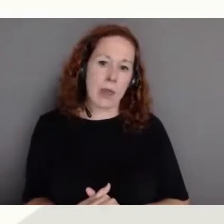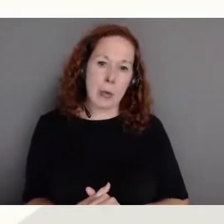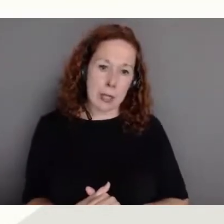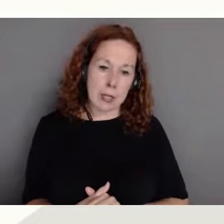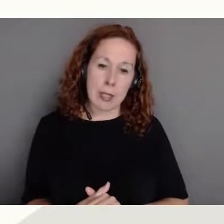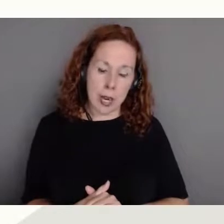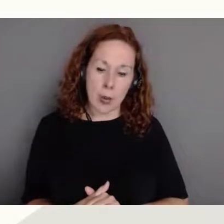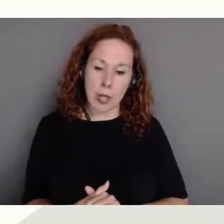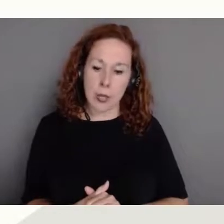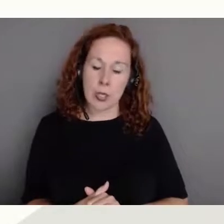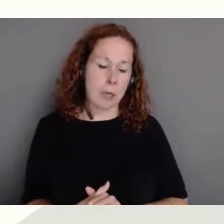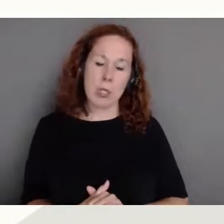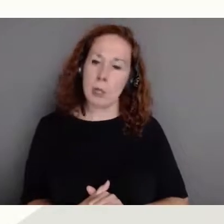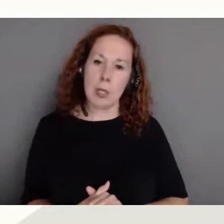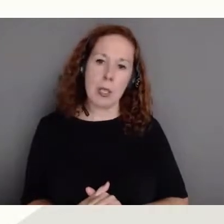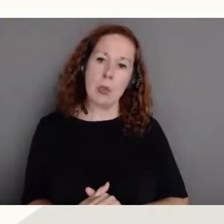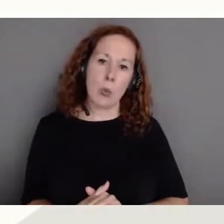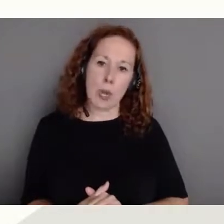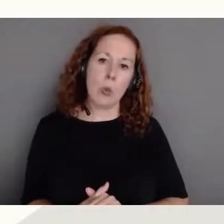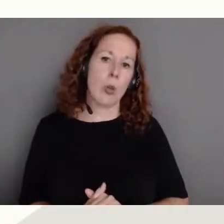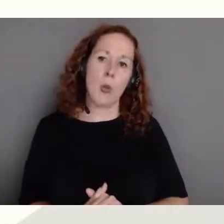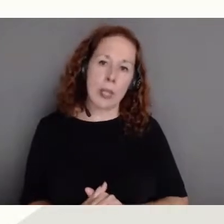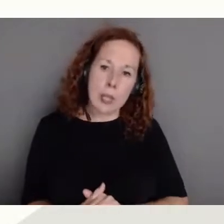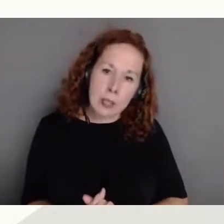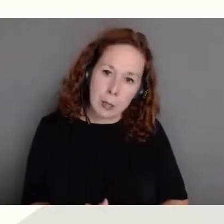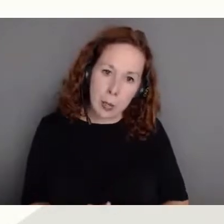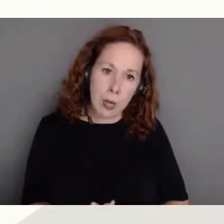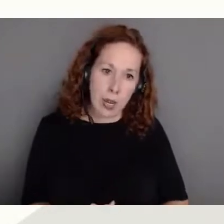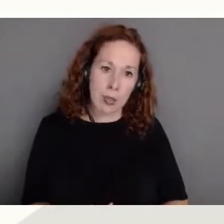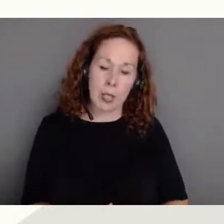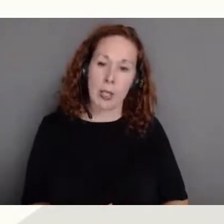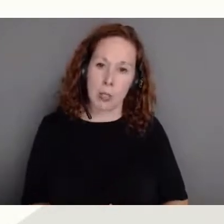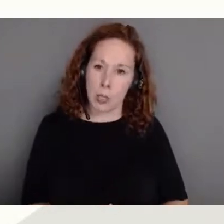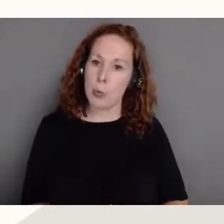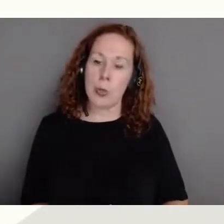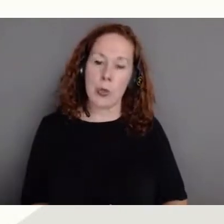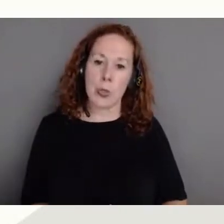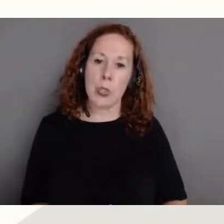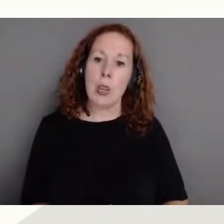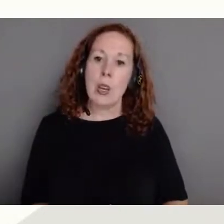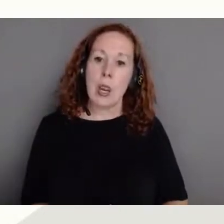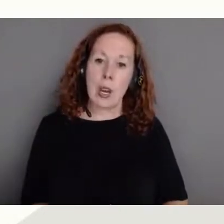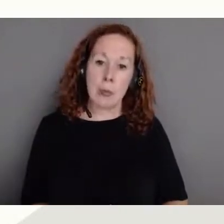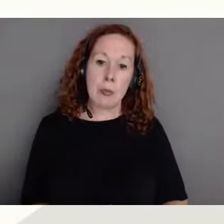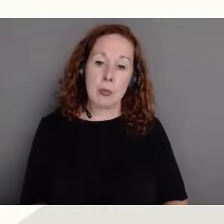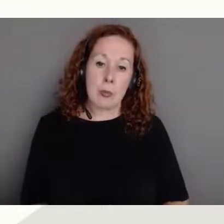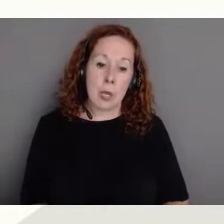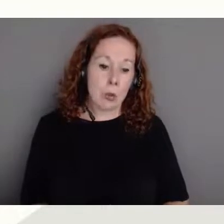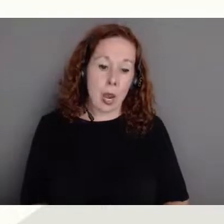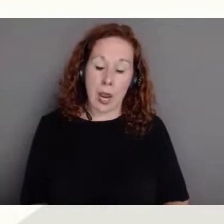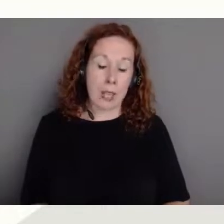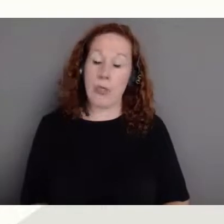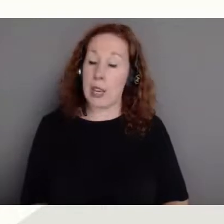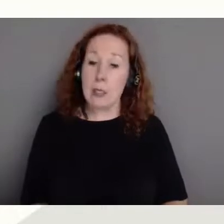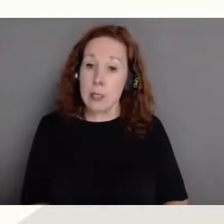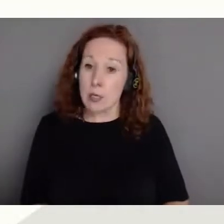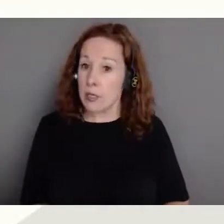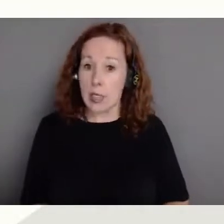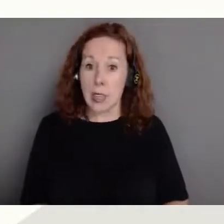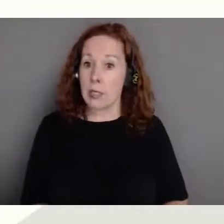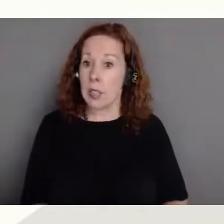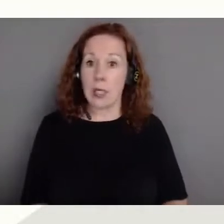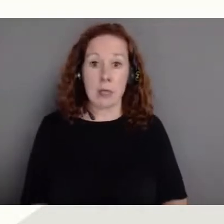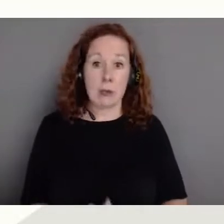it's fabulous. Now there seems to be way more awareness about having Mhm. interpreters um, at